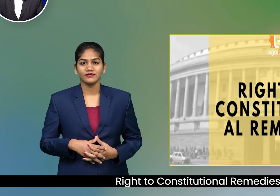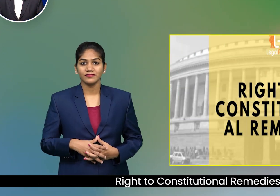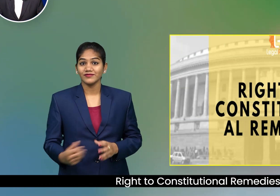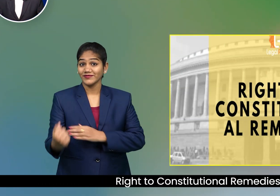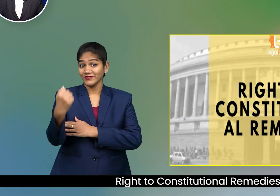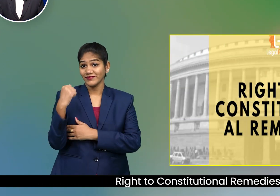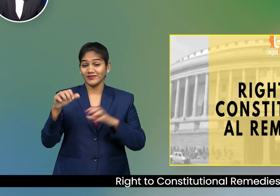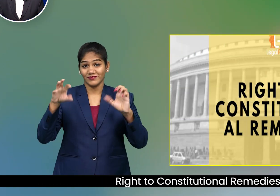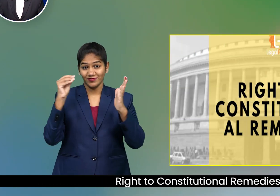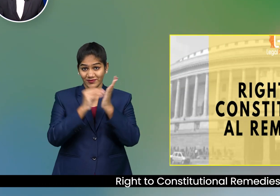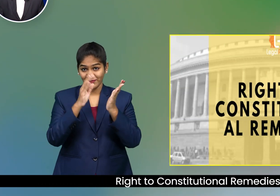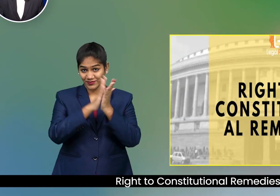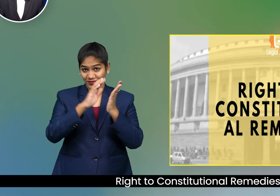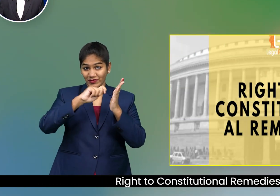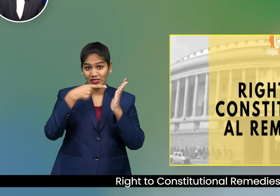Right to constitutional remedies.